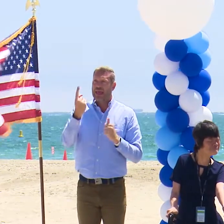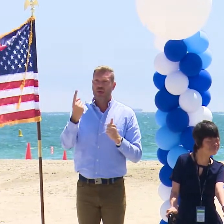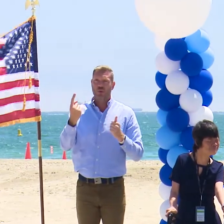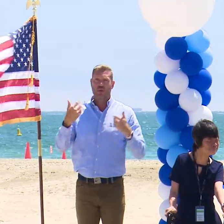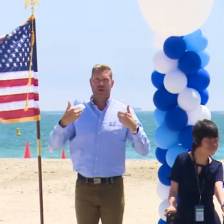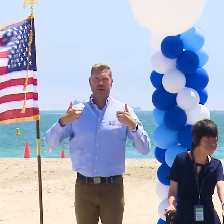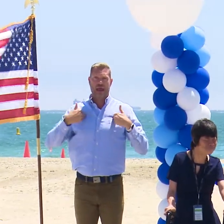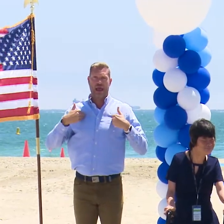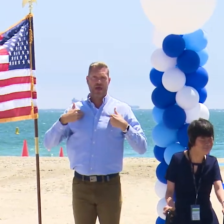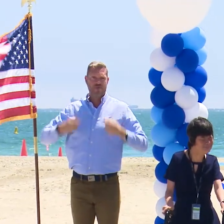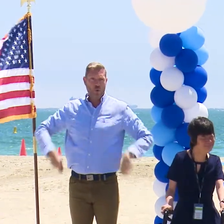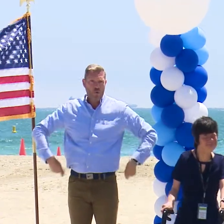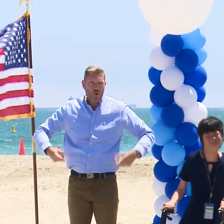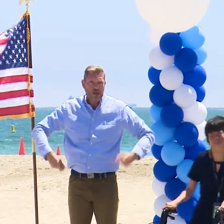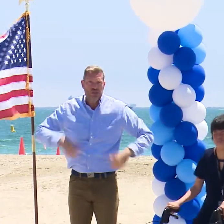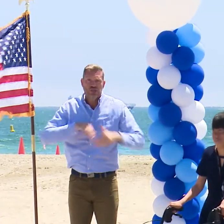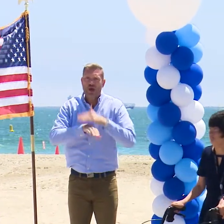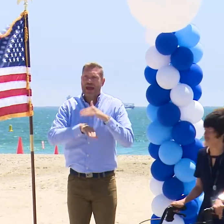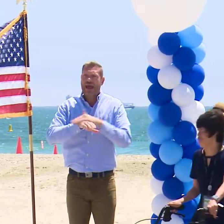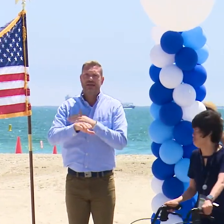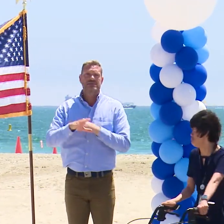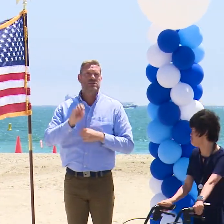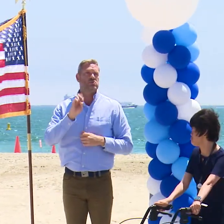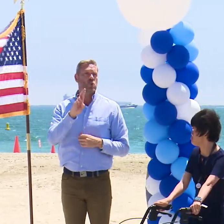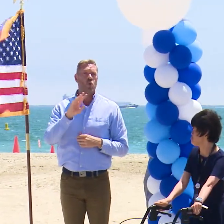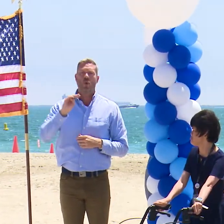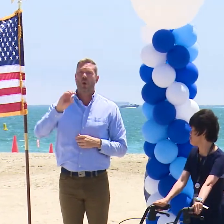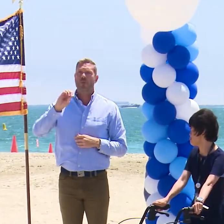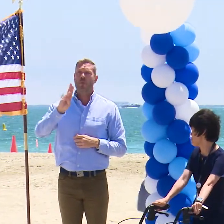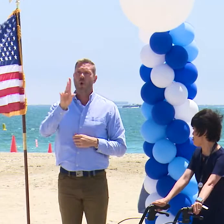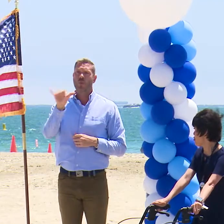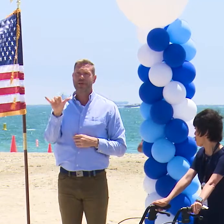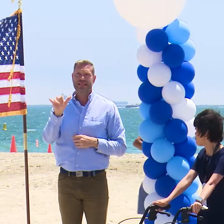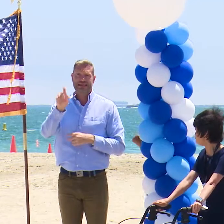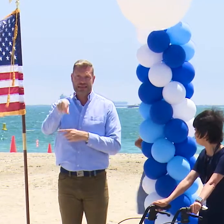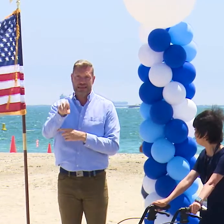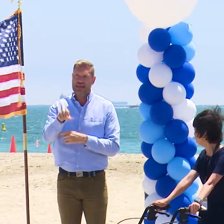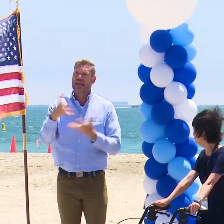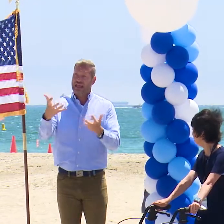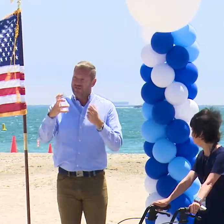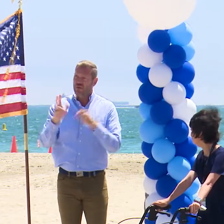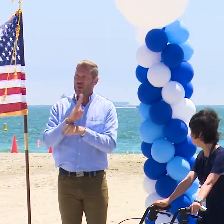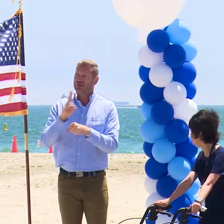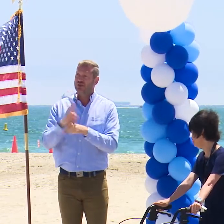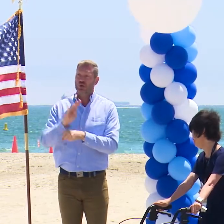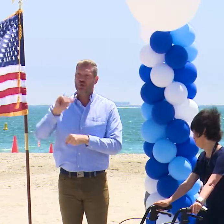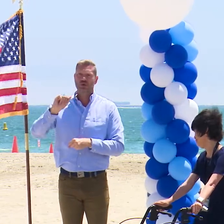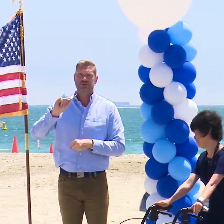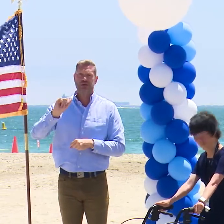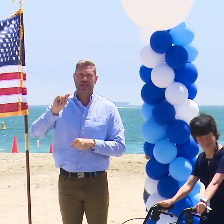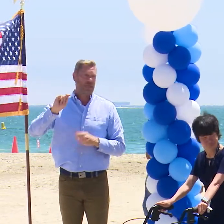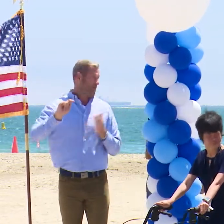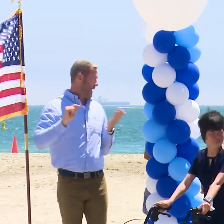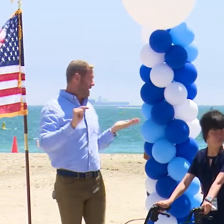a wheelchair or a mobility device, or if you think you're going to use these mats in the future. I'd love for you to be in the photo